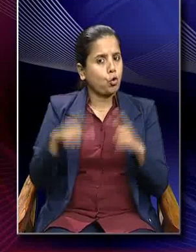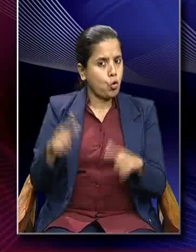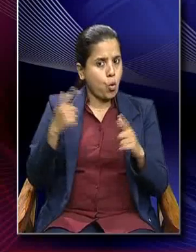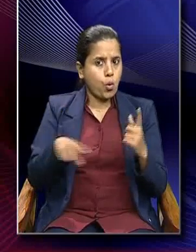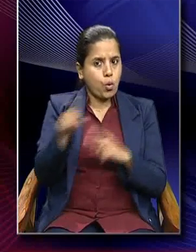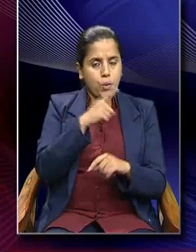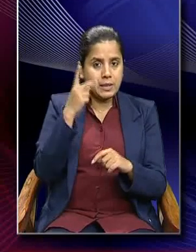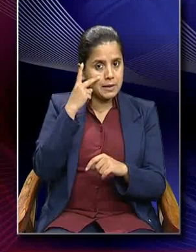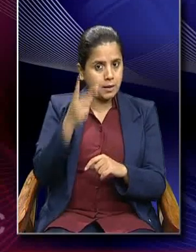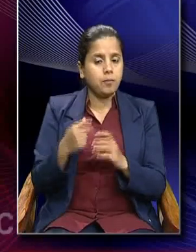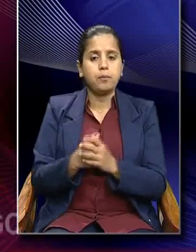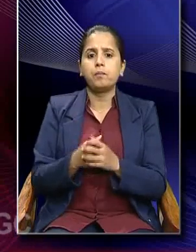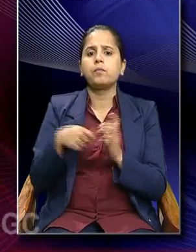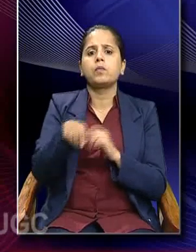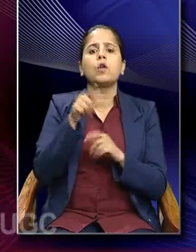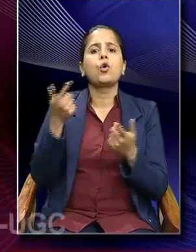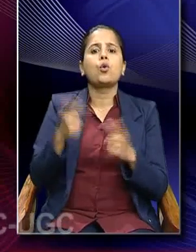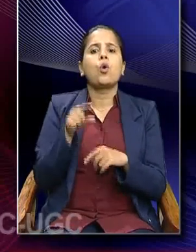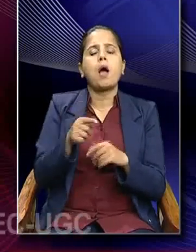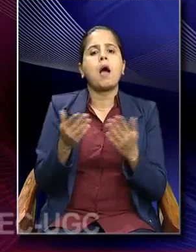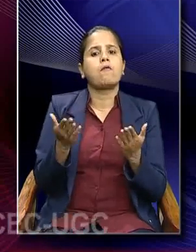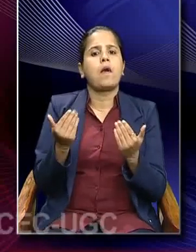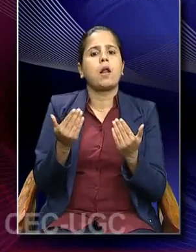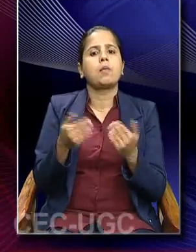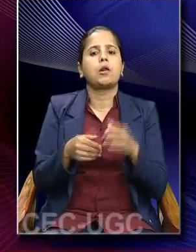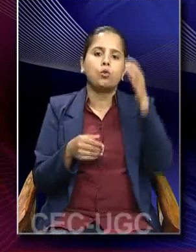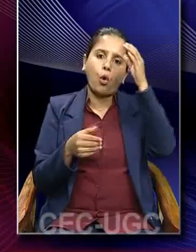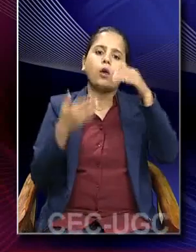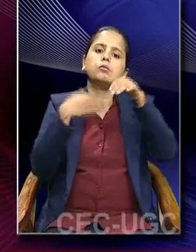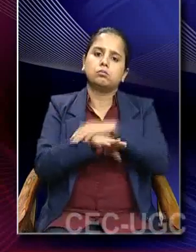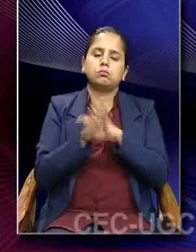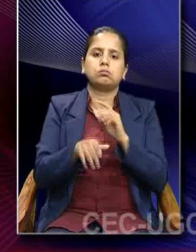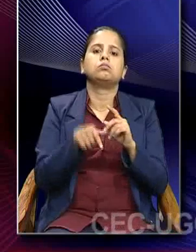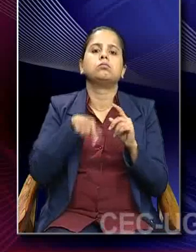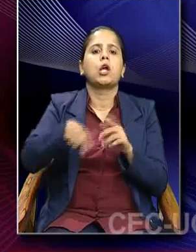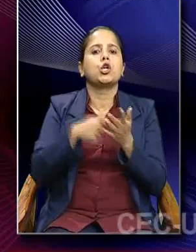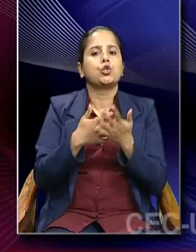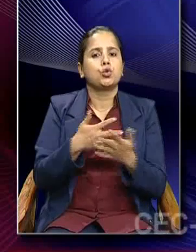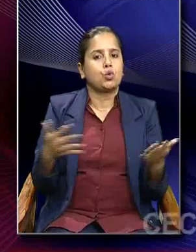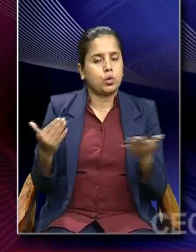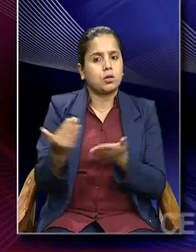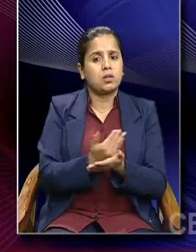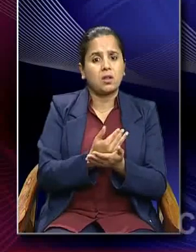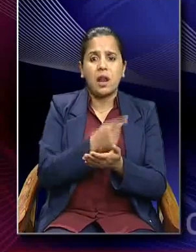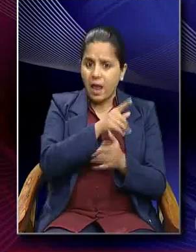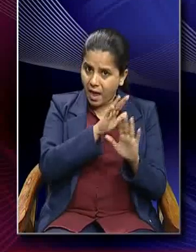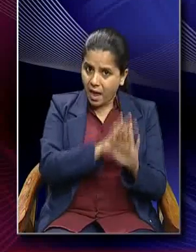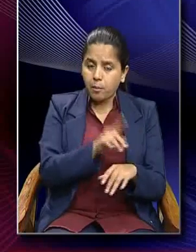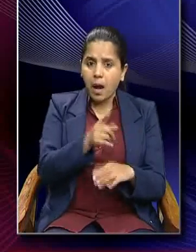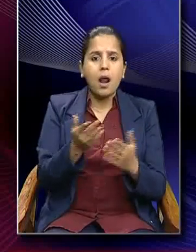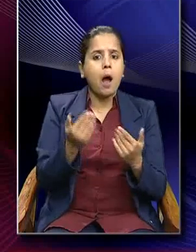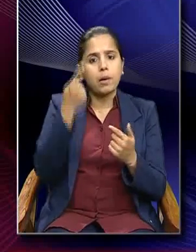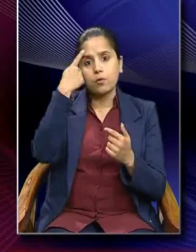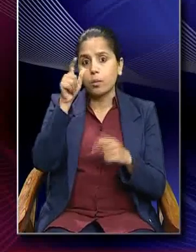which come under the availability aspect of energy security. It is there, but it is not available for people